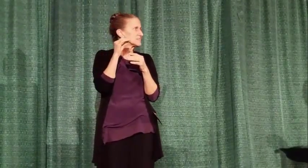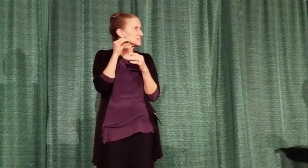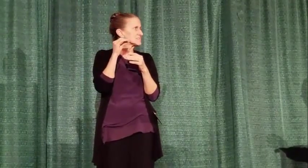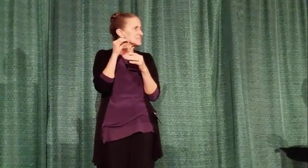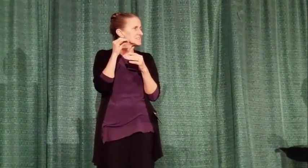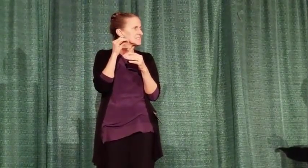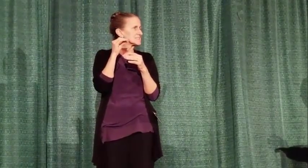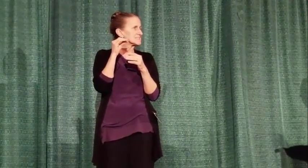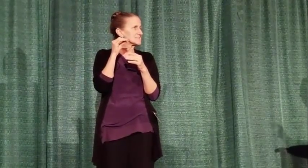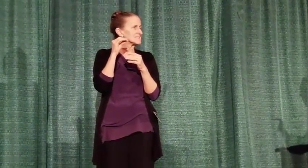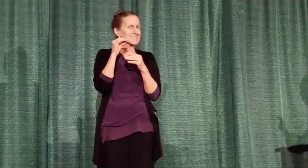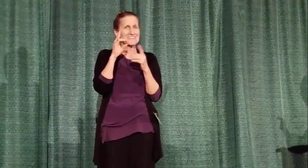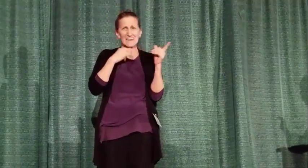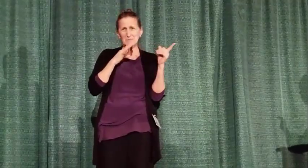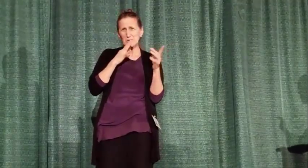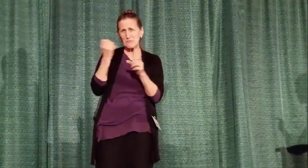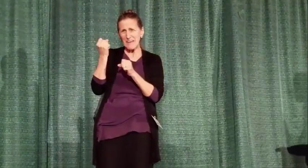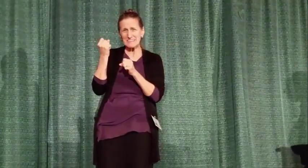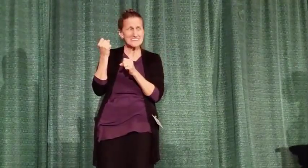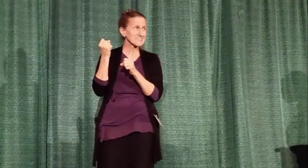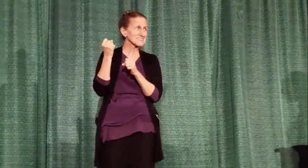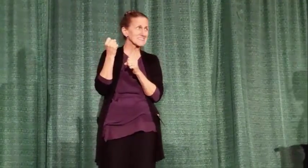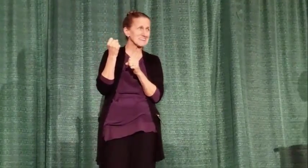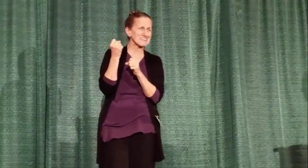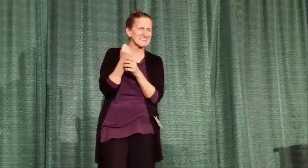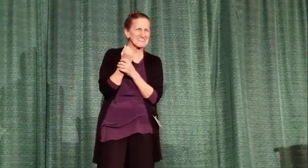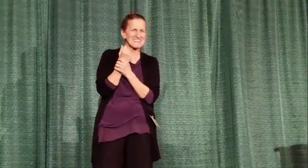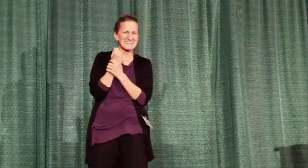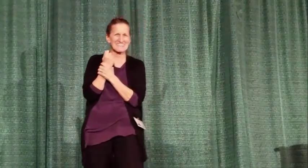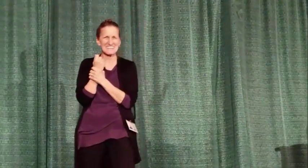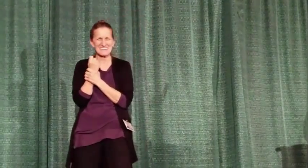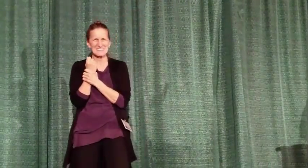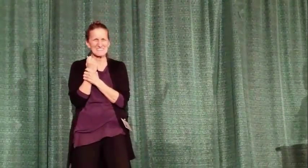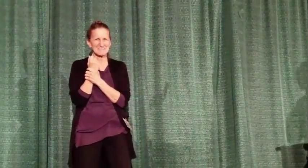6. Was I speaking too fast? I'm so sorry.